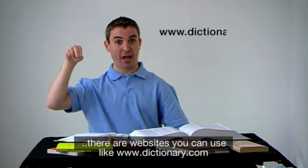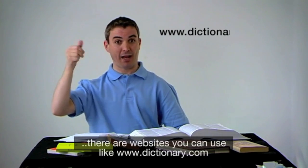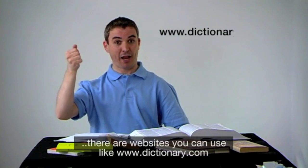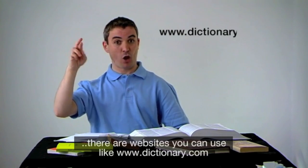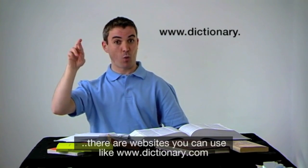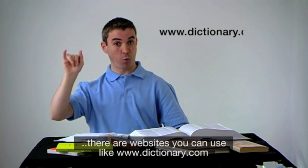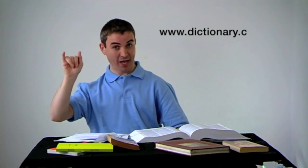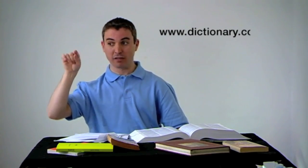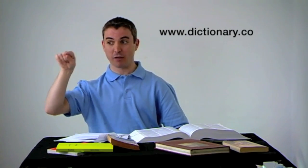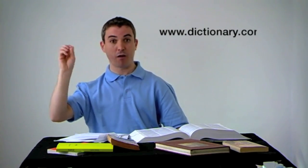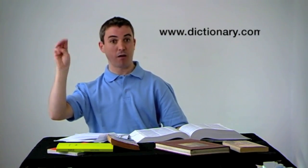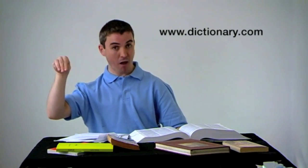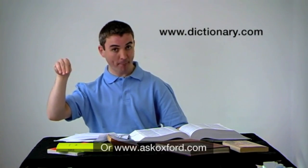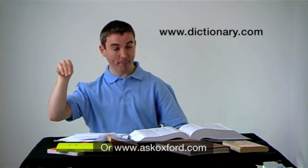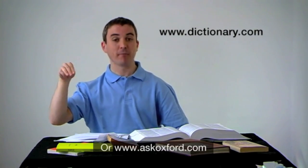www.dictionary.com or